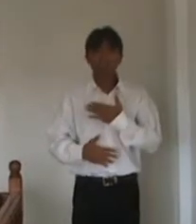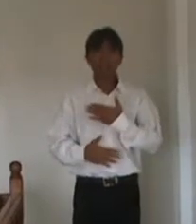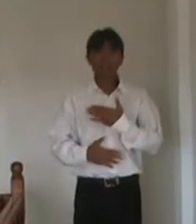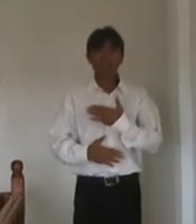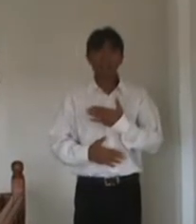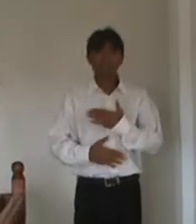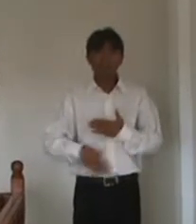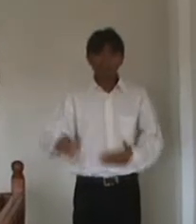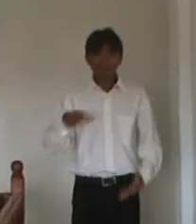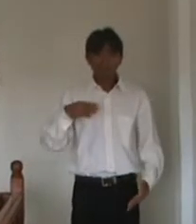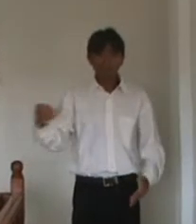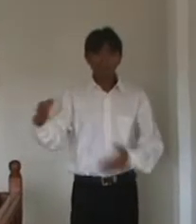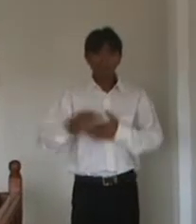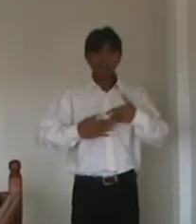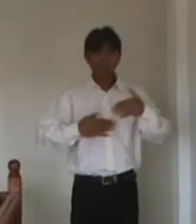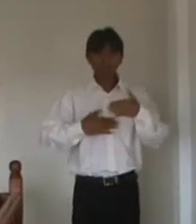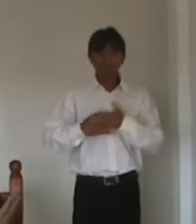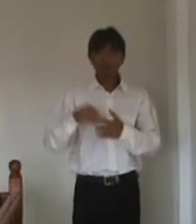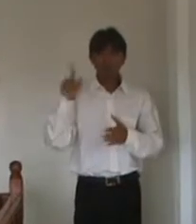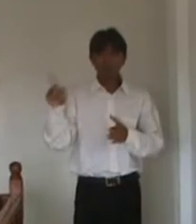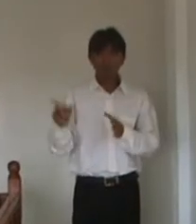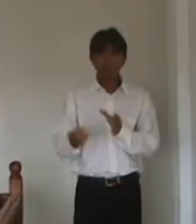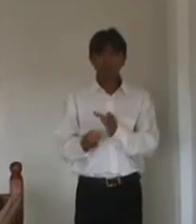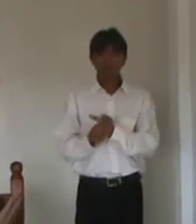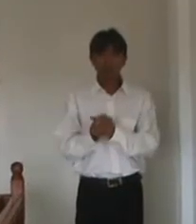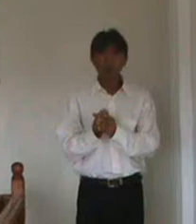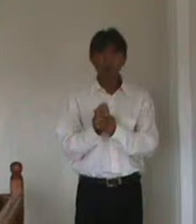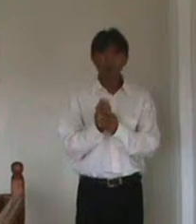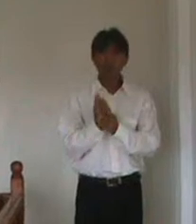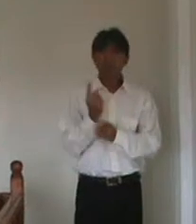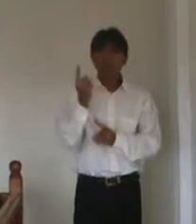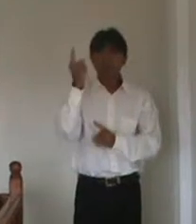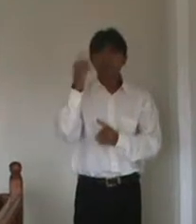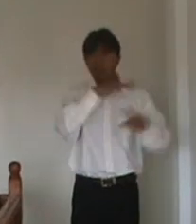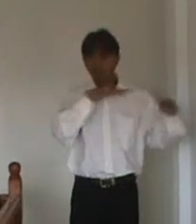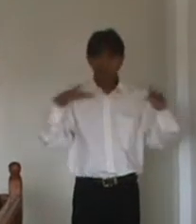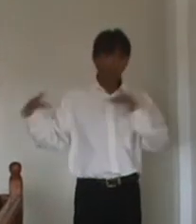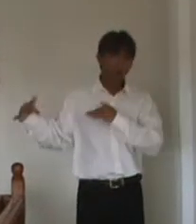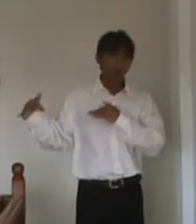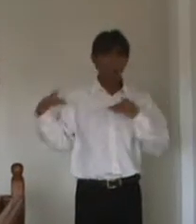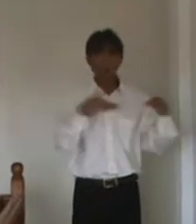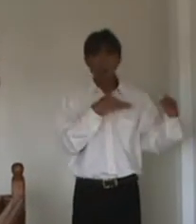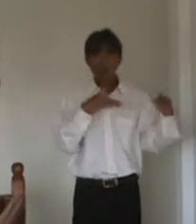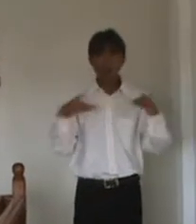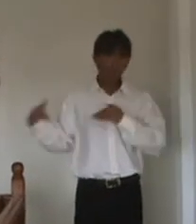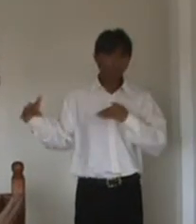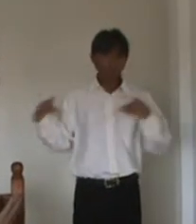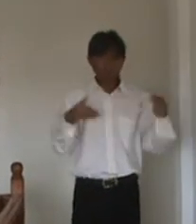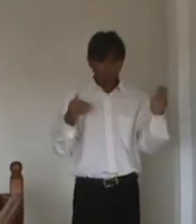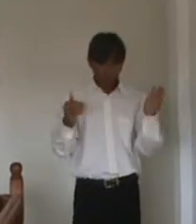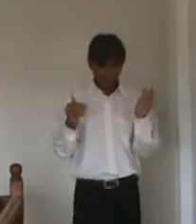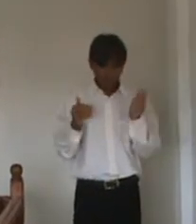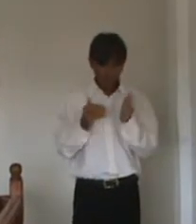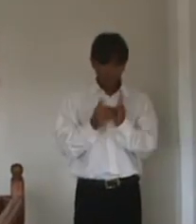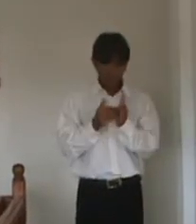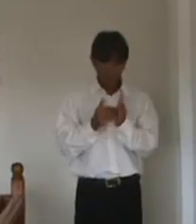And though there was a war against